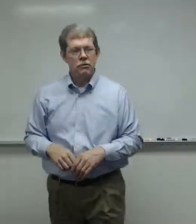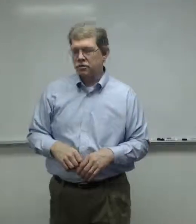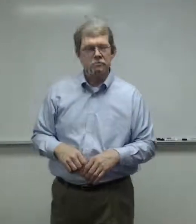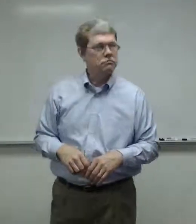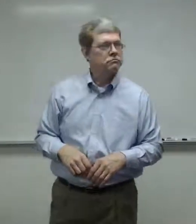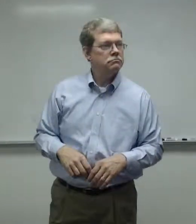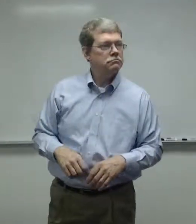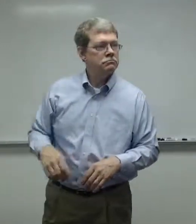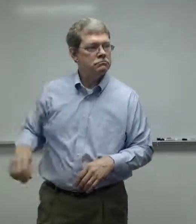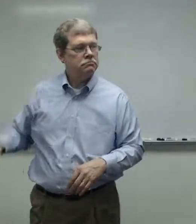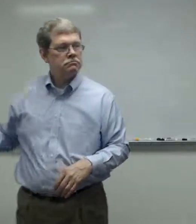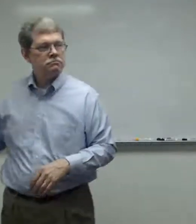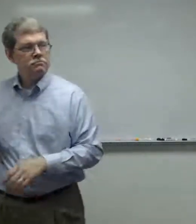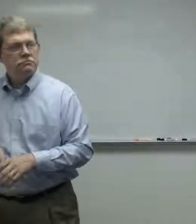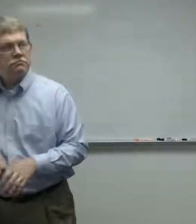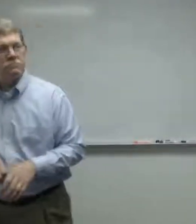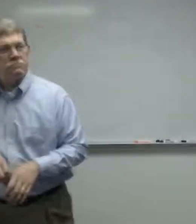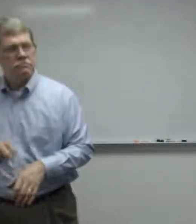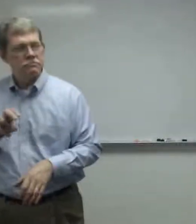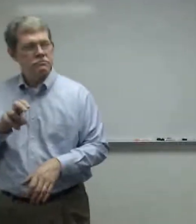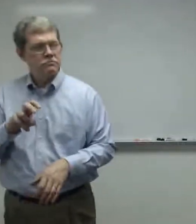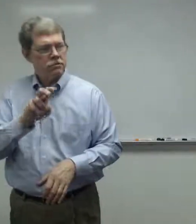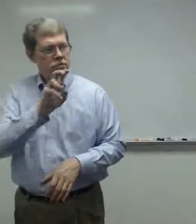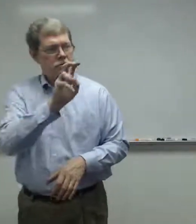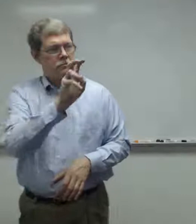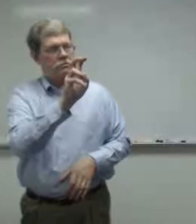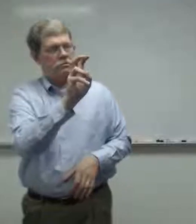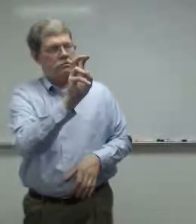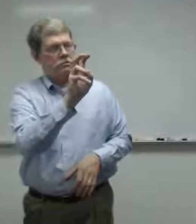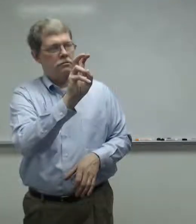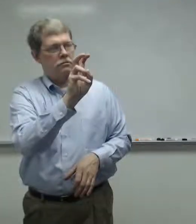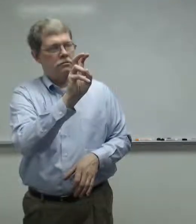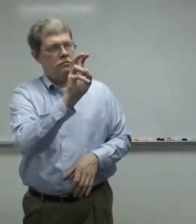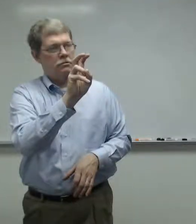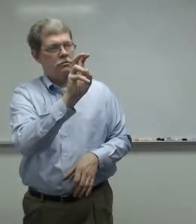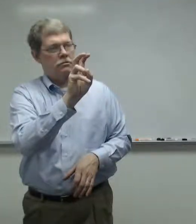Yeah, thank you. What was running